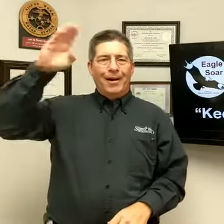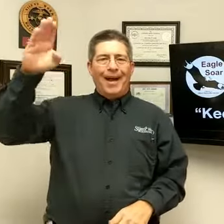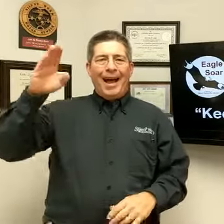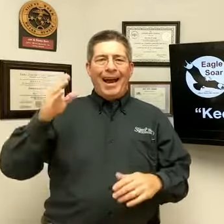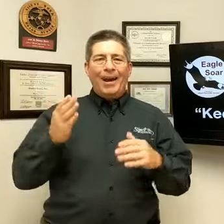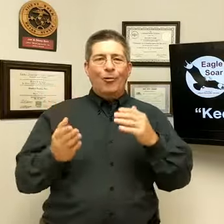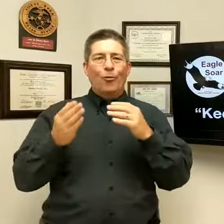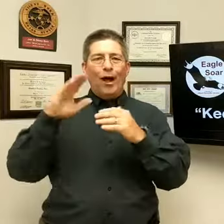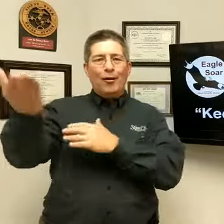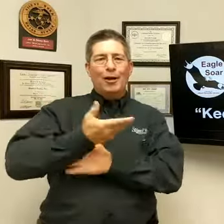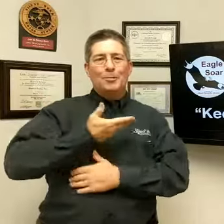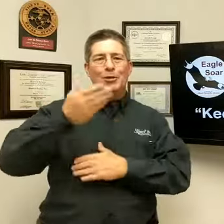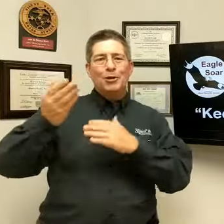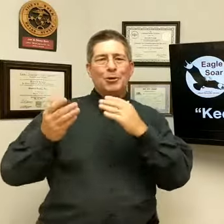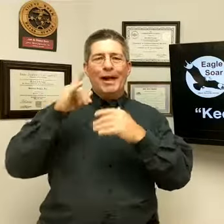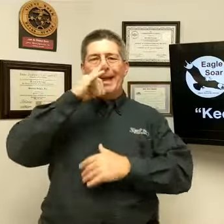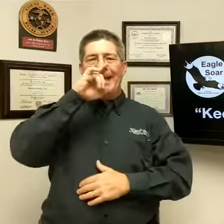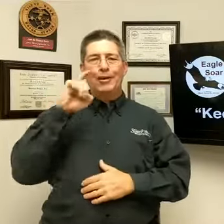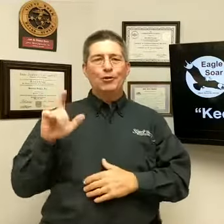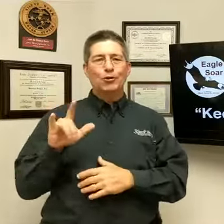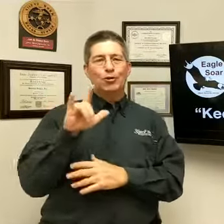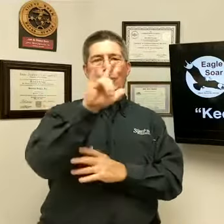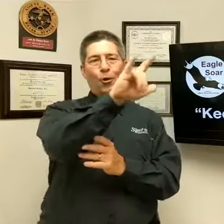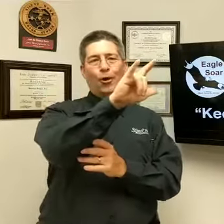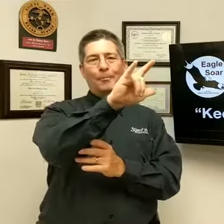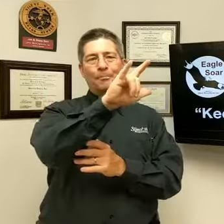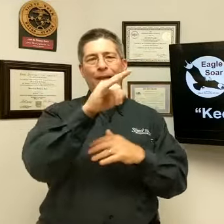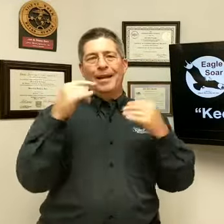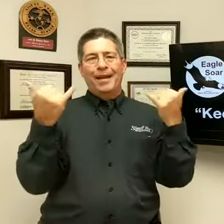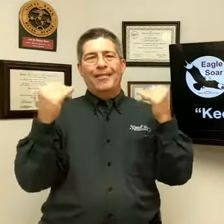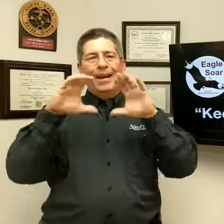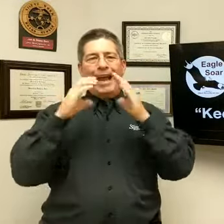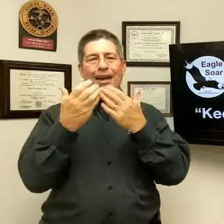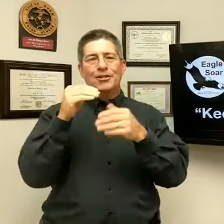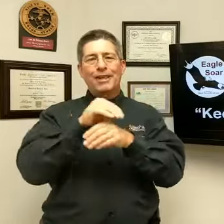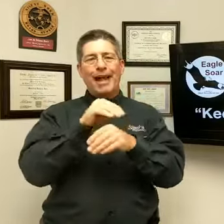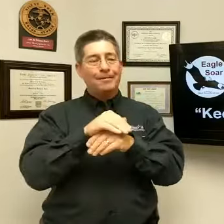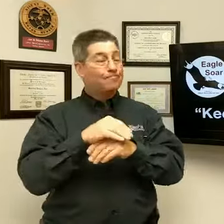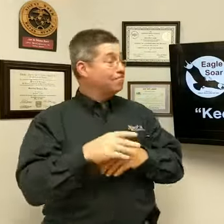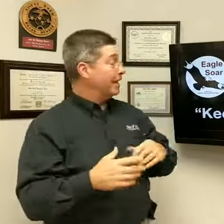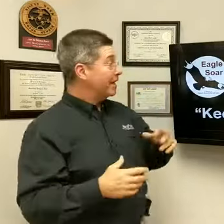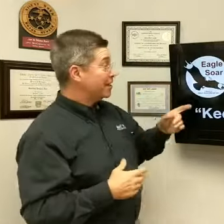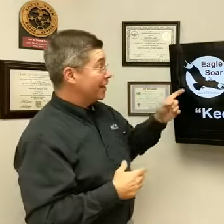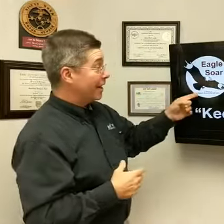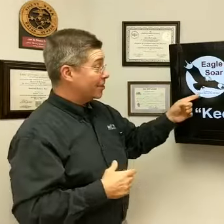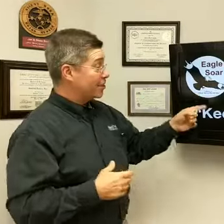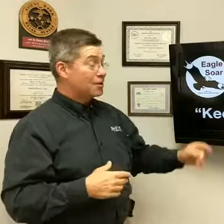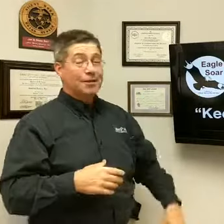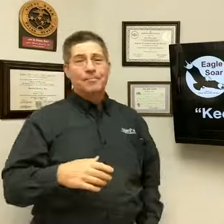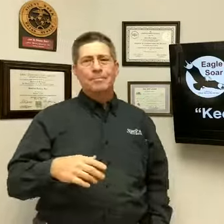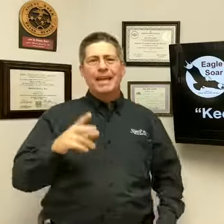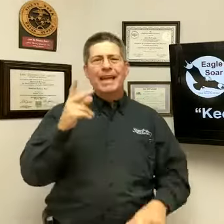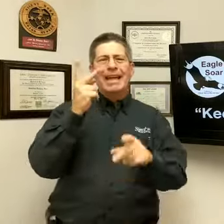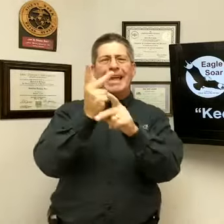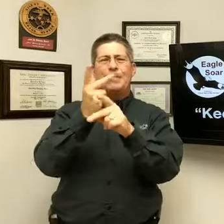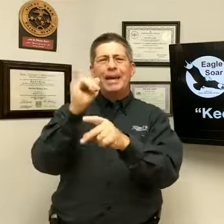Hi and welcome to Eagle Soar. The class tonight is this: Keep